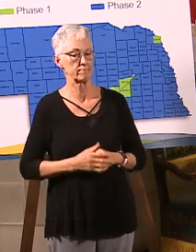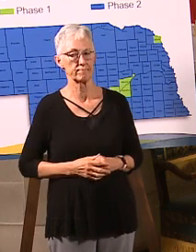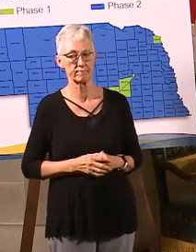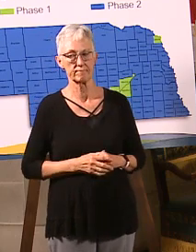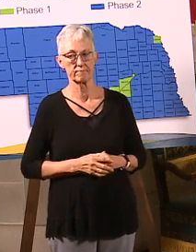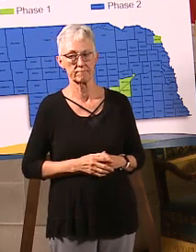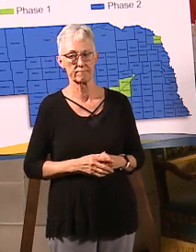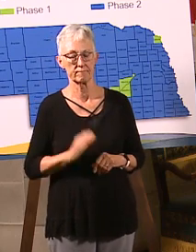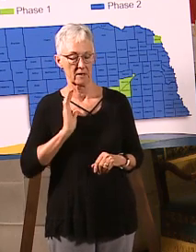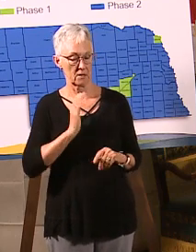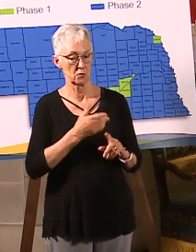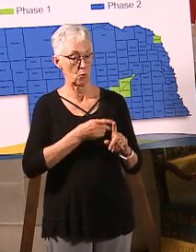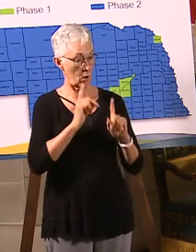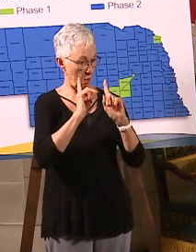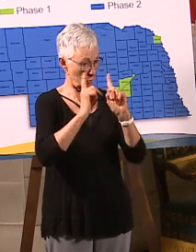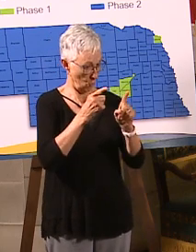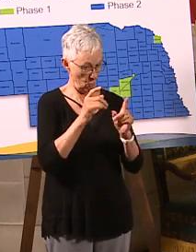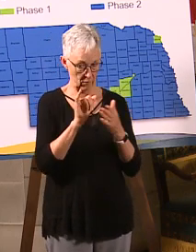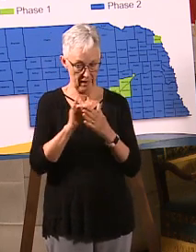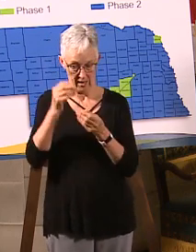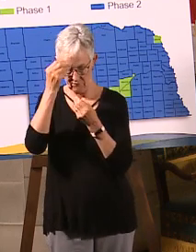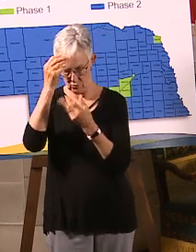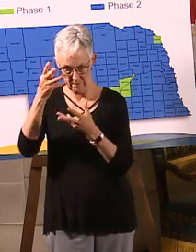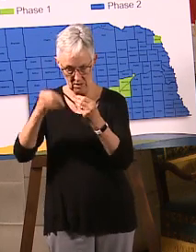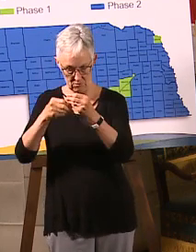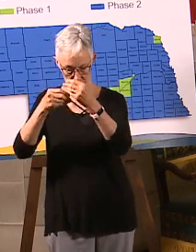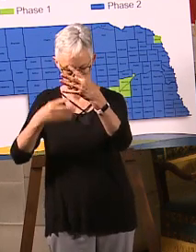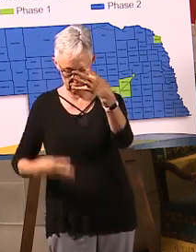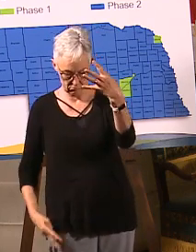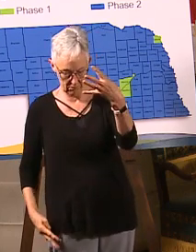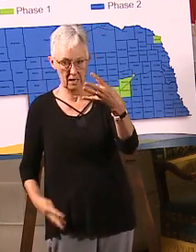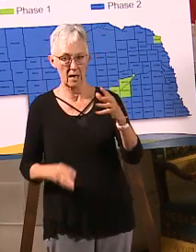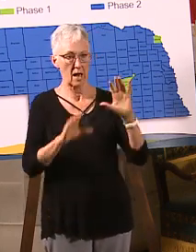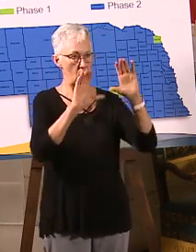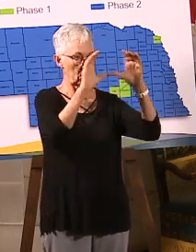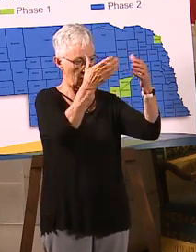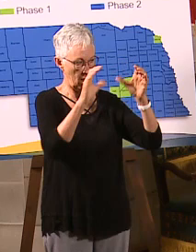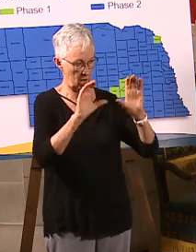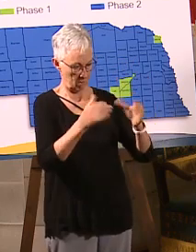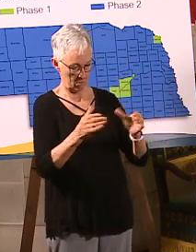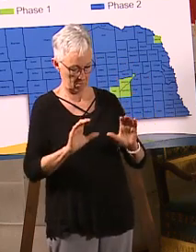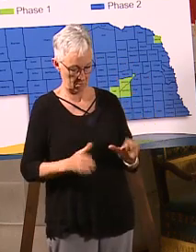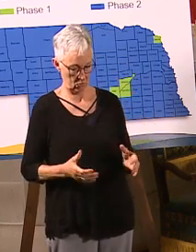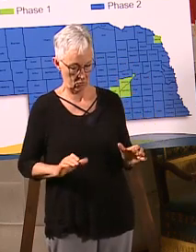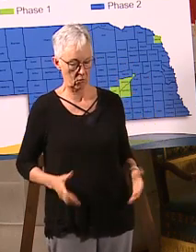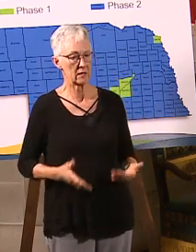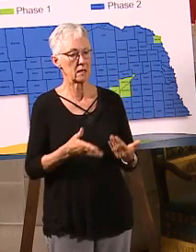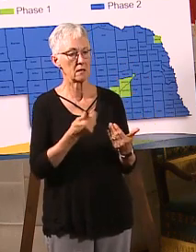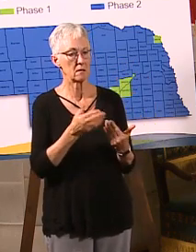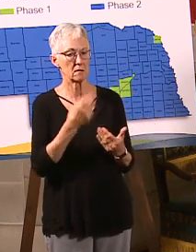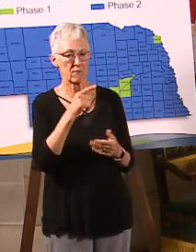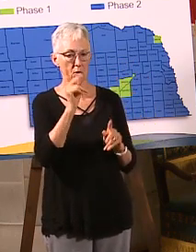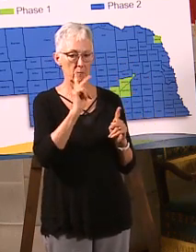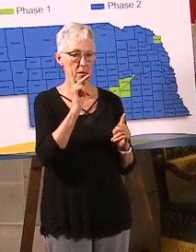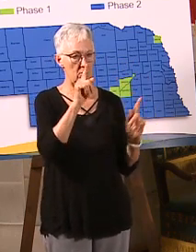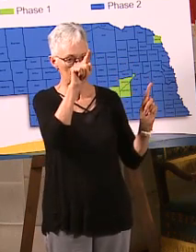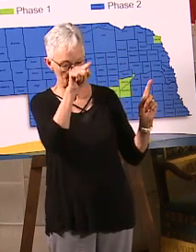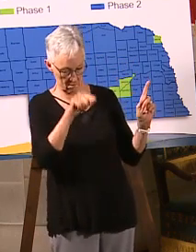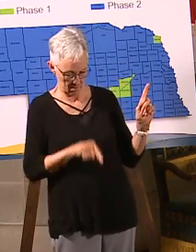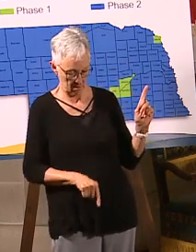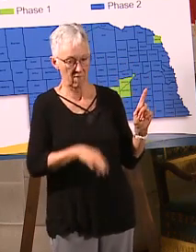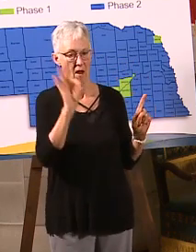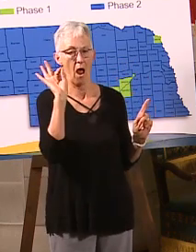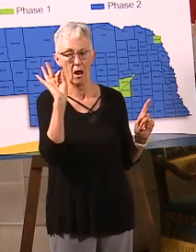to be able to organize it in a fashion to make it widely available. So those resources are easily accessible. There's no dearth of